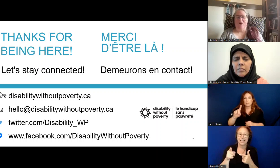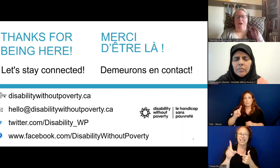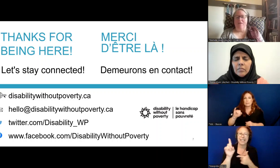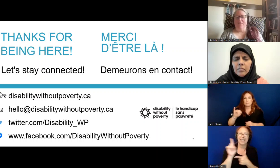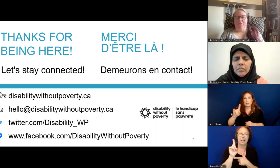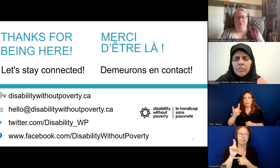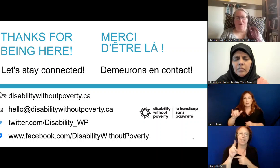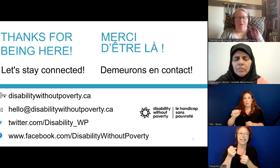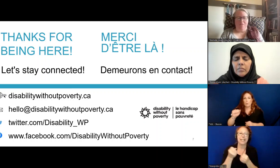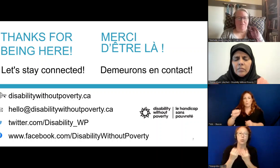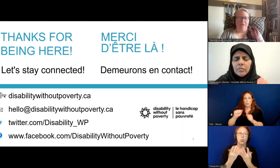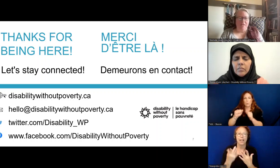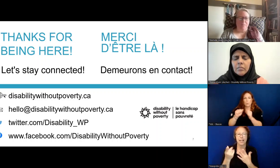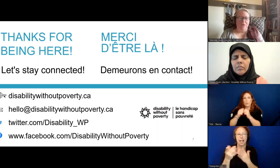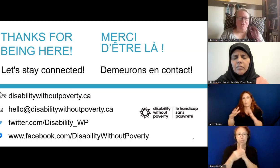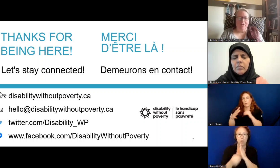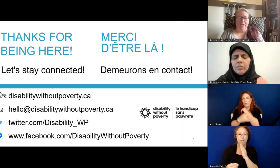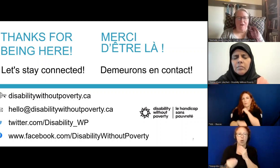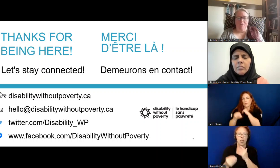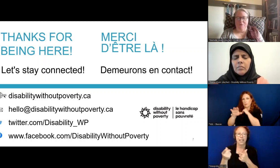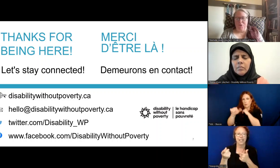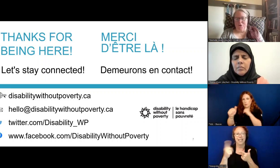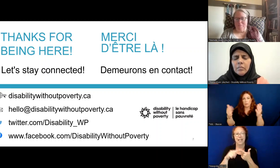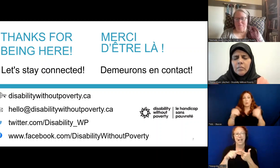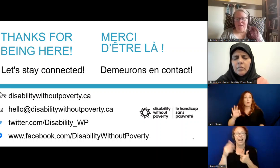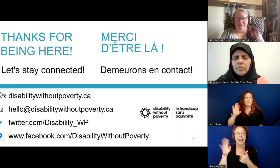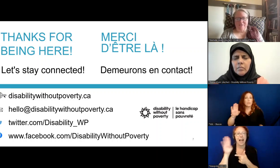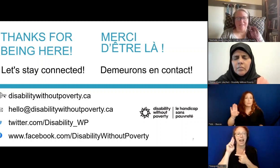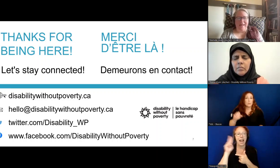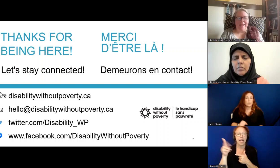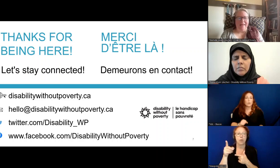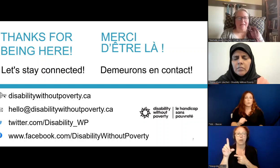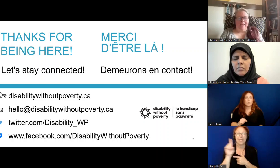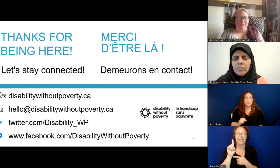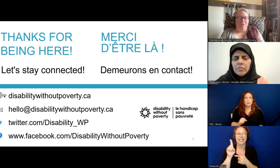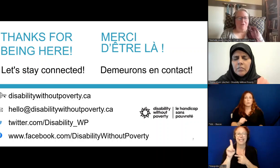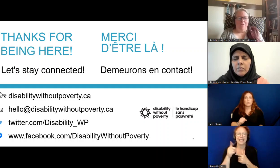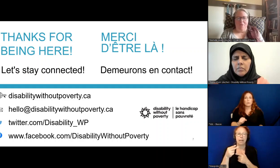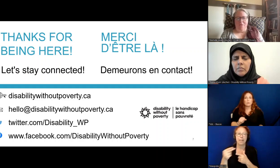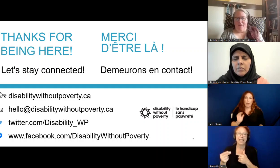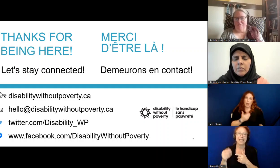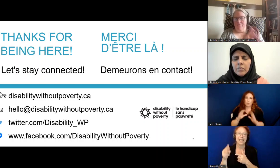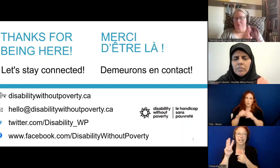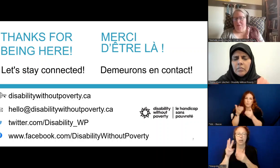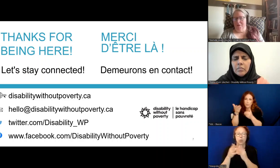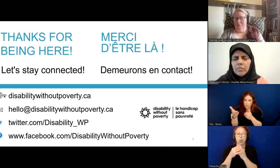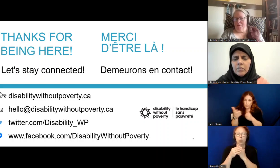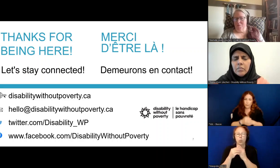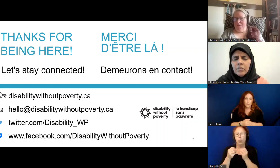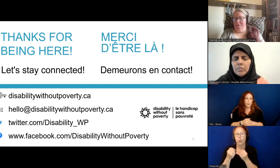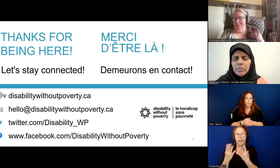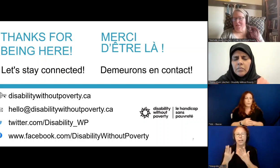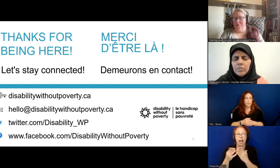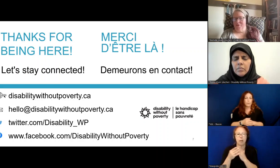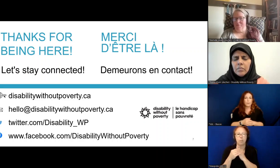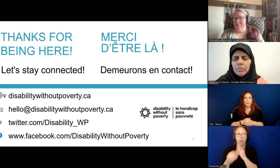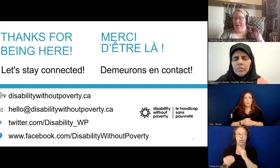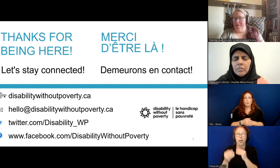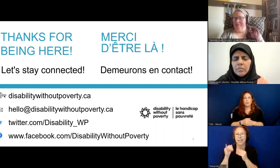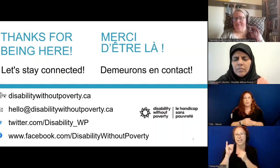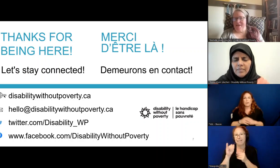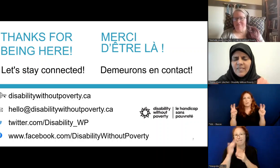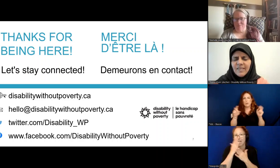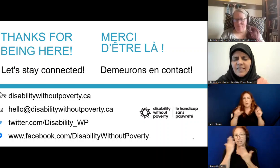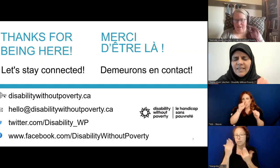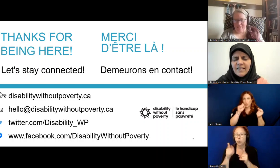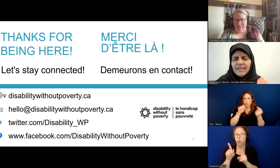hello@disabilitywithoutpoverty.ca. If you're on Facebook, you can come find us there. If you're on the thing formerly known as Twitter, you can